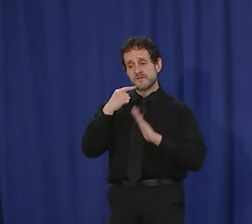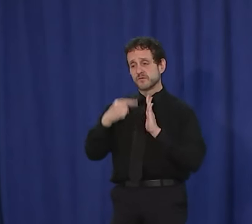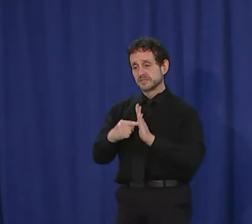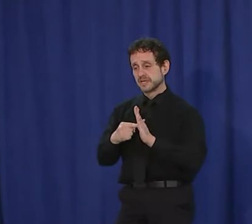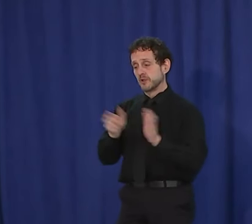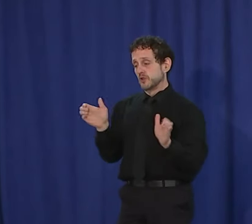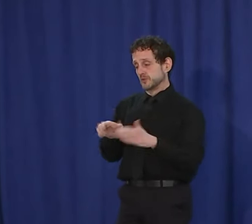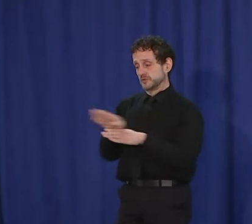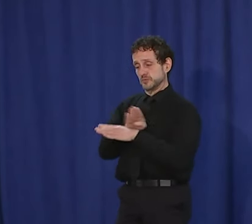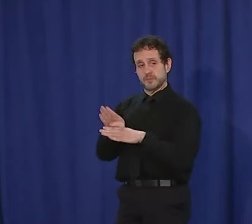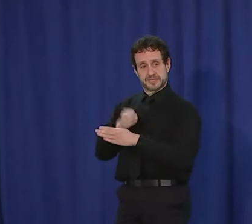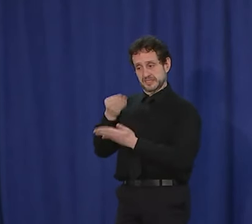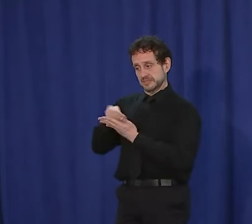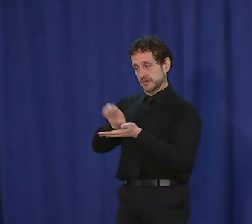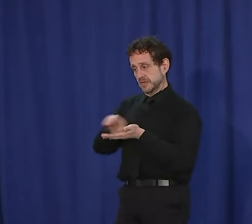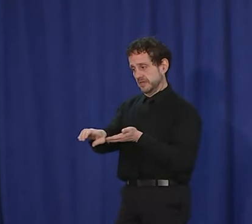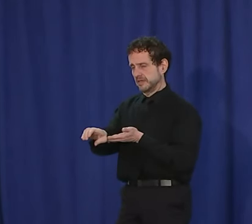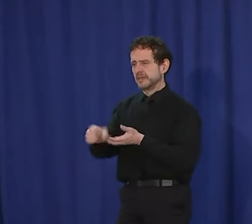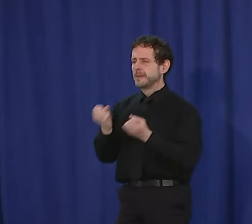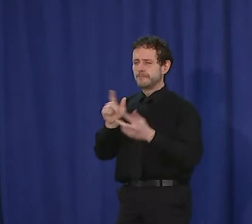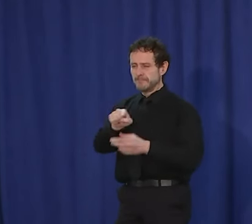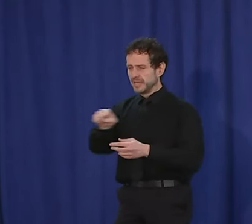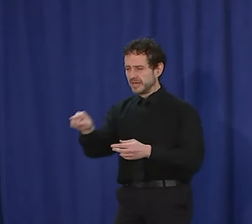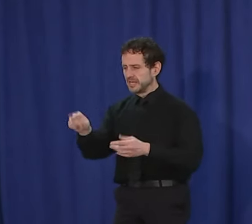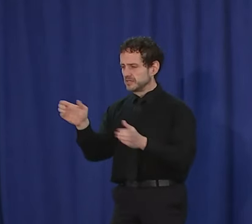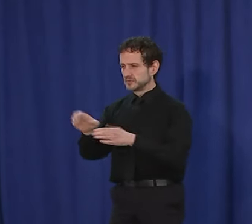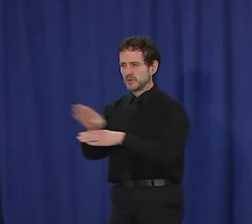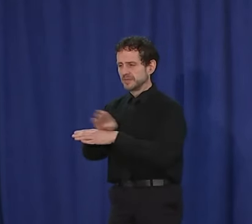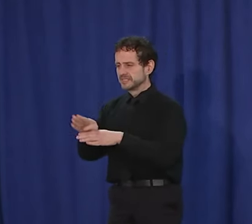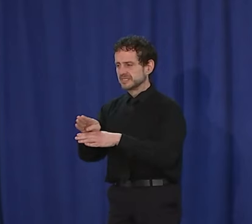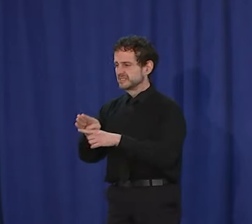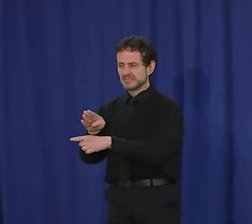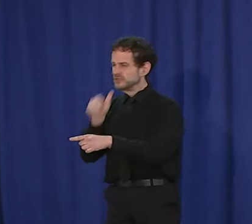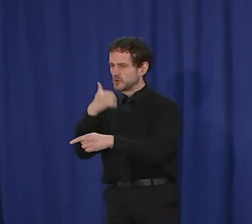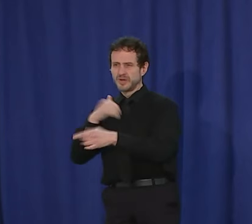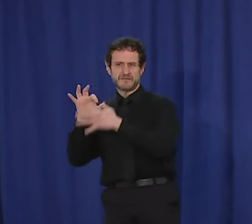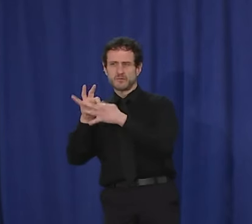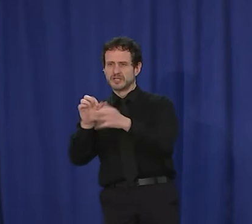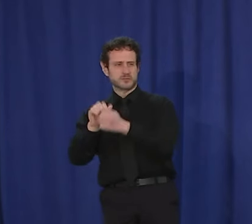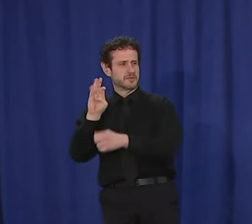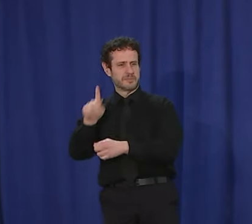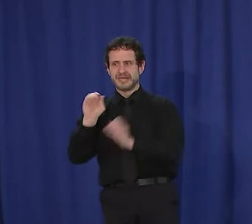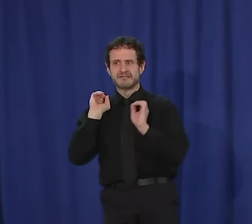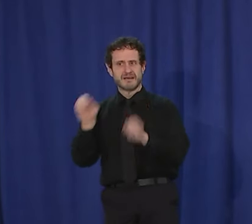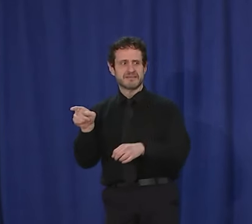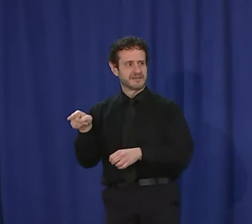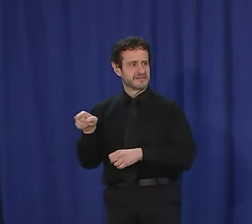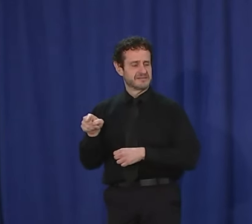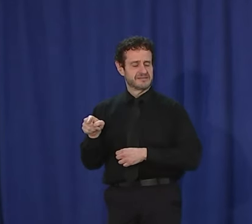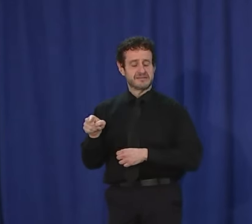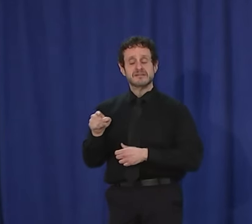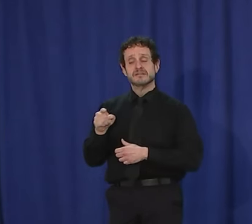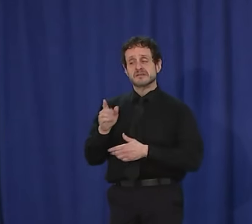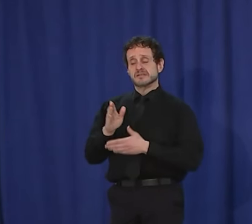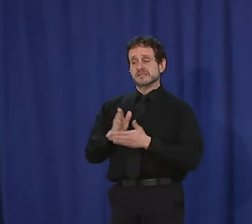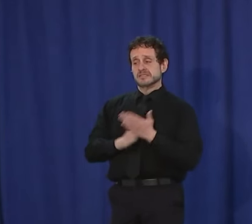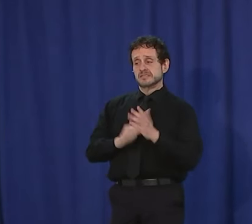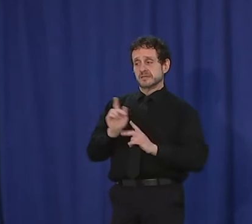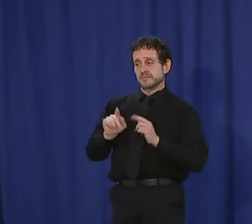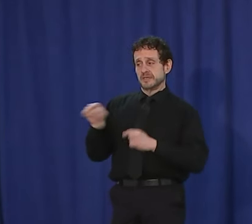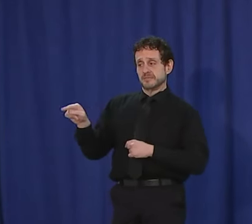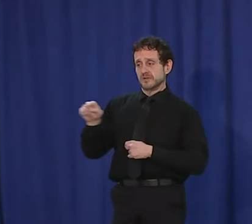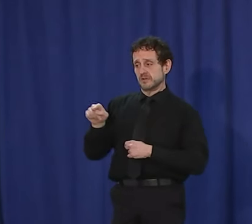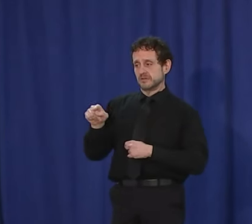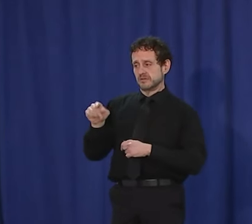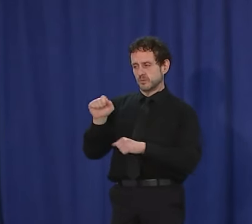Resiliency Fund, there are many small businesses that are unbanked, so they don't have a relationship with the bank. There are people in those